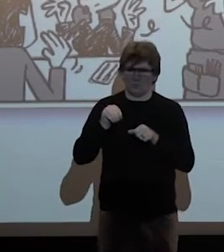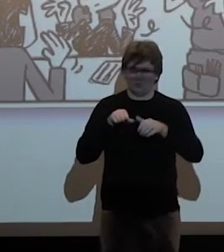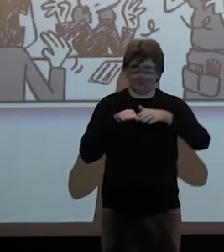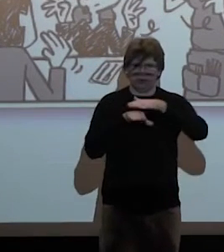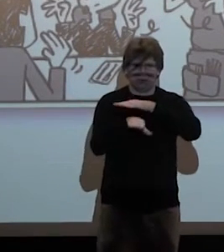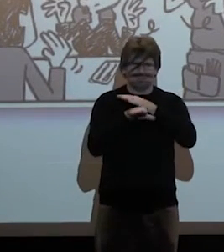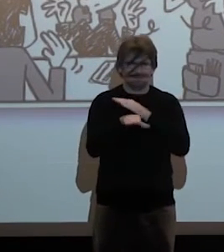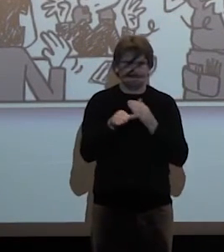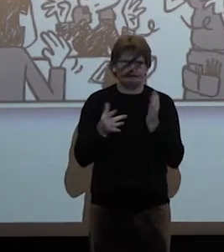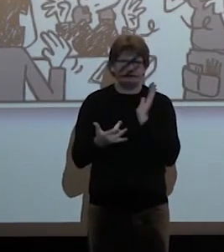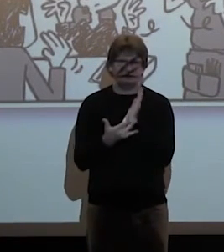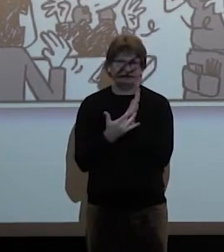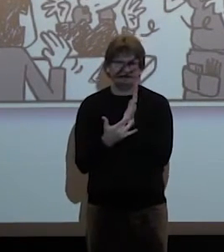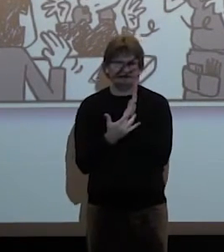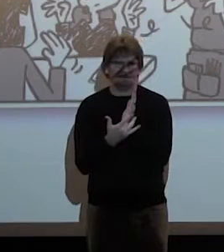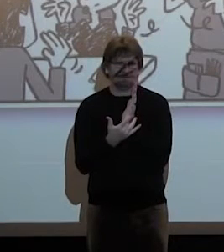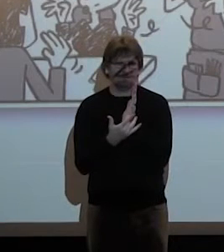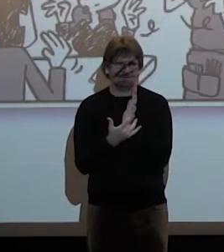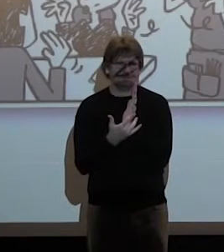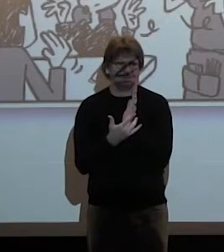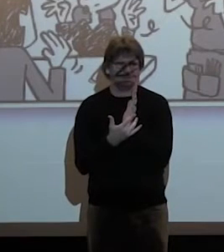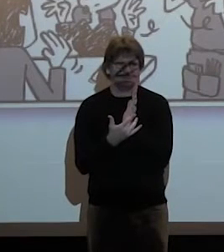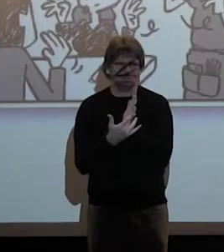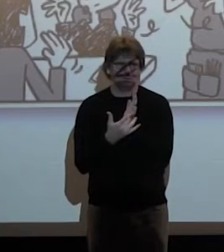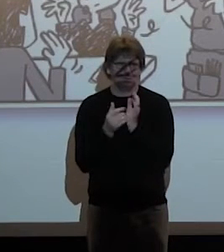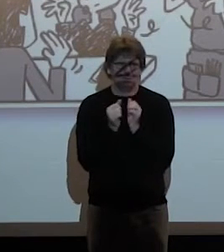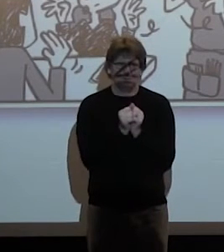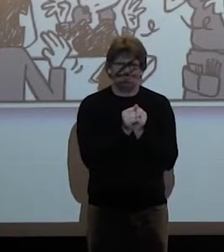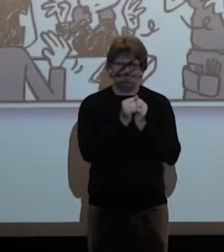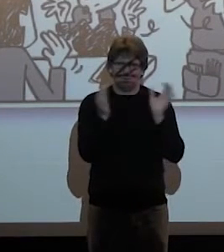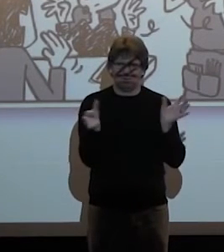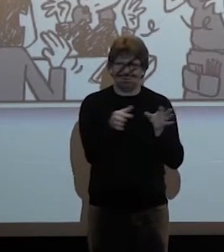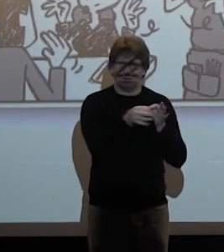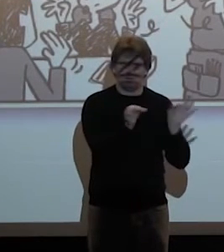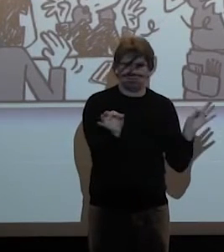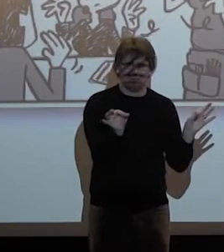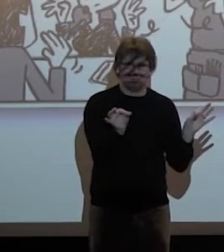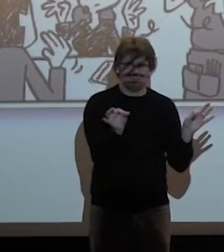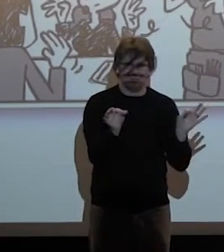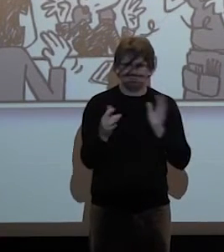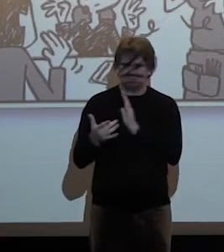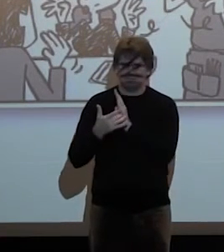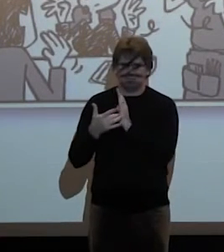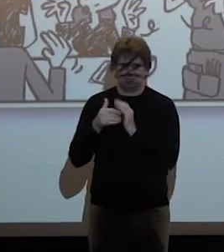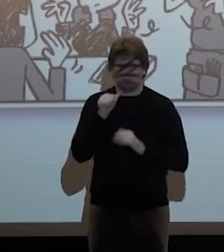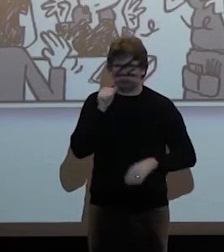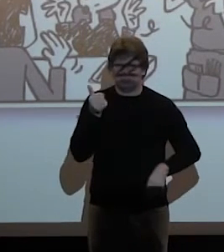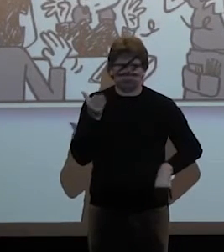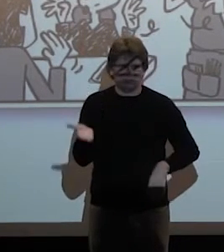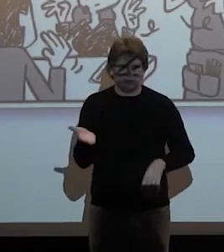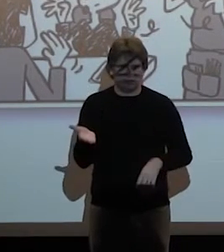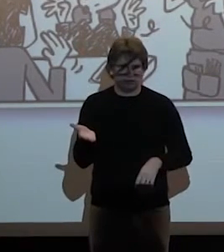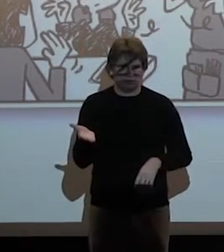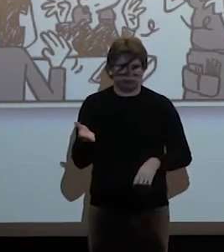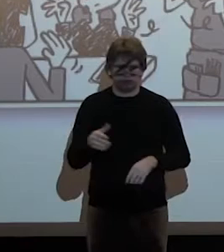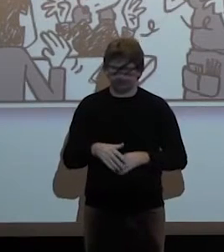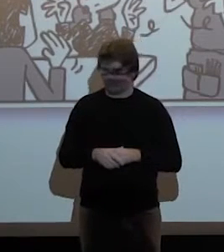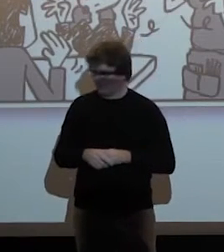Just because I don't have access to language, well, without that, I can't have any access to the technology